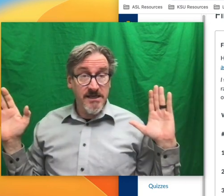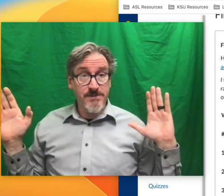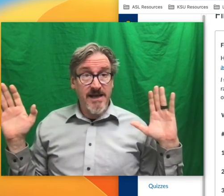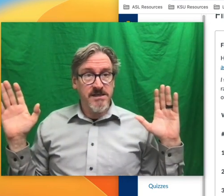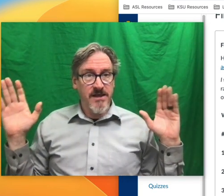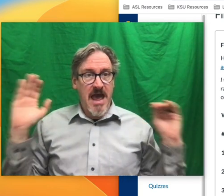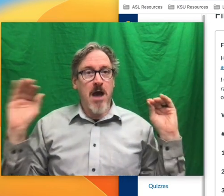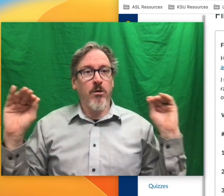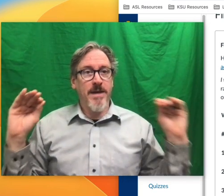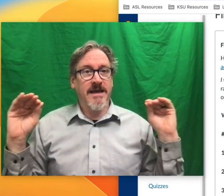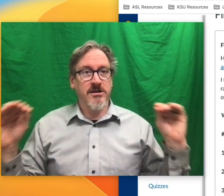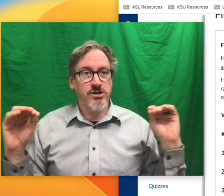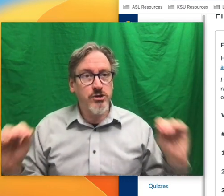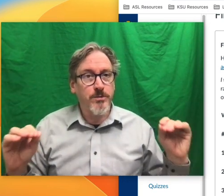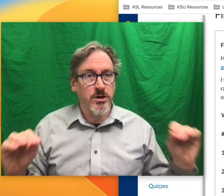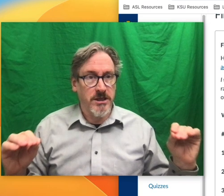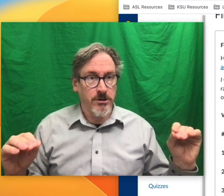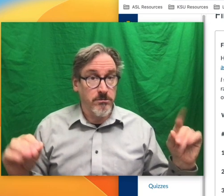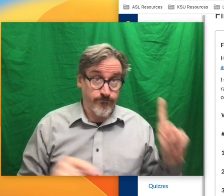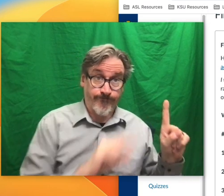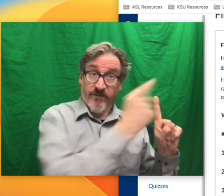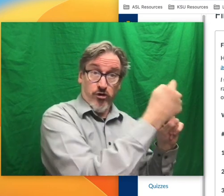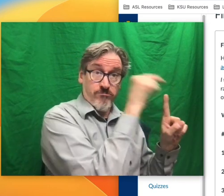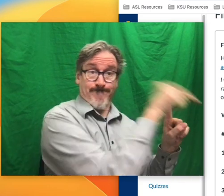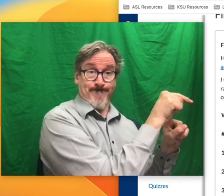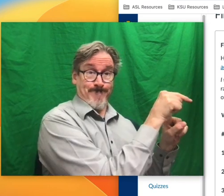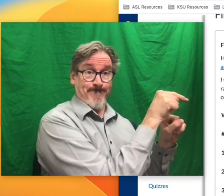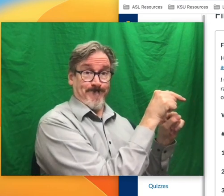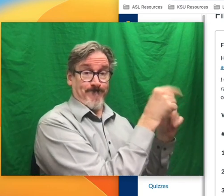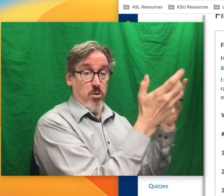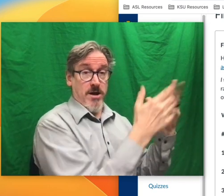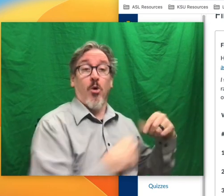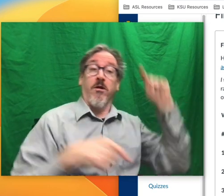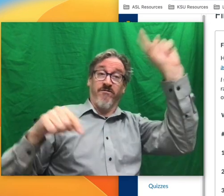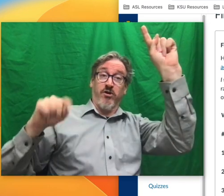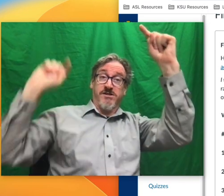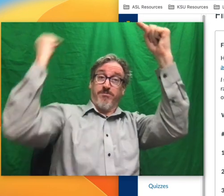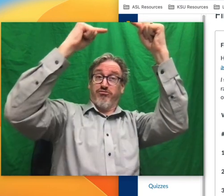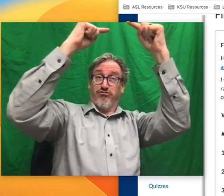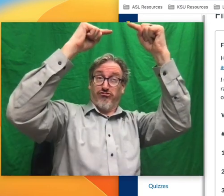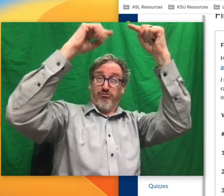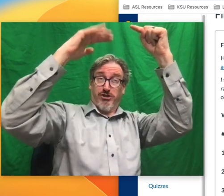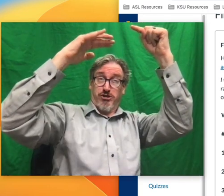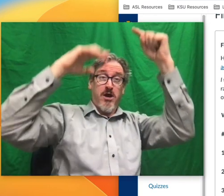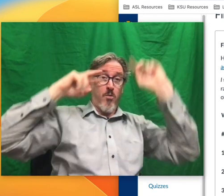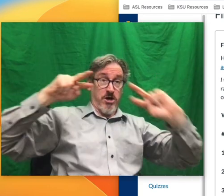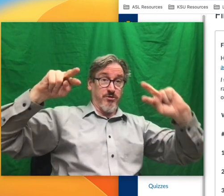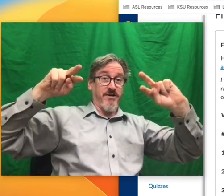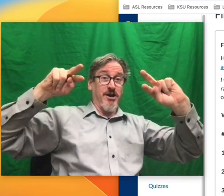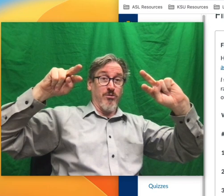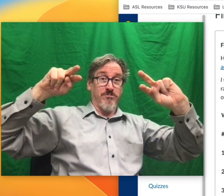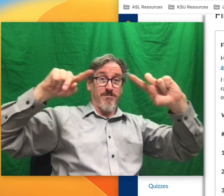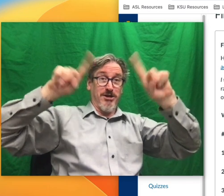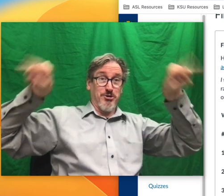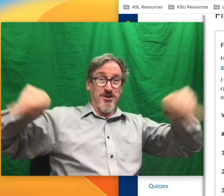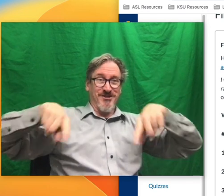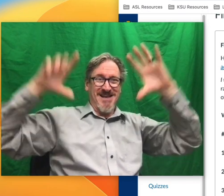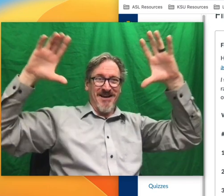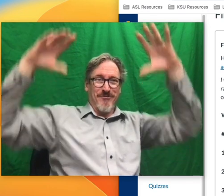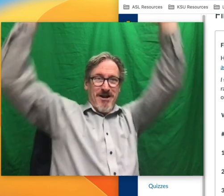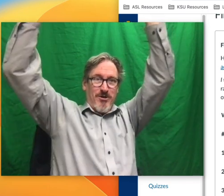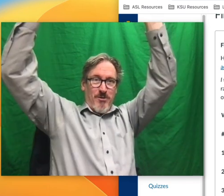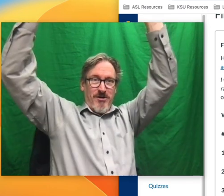placing it in space, that will make it super clear. What? Or first, watch your video. Make sure